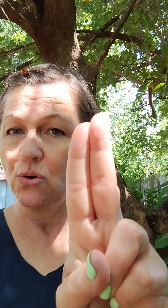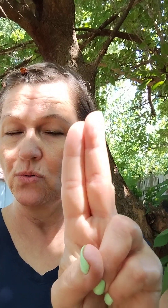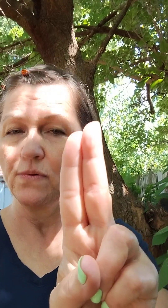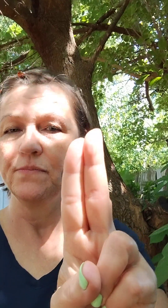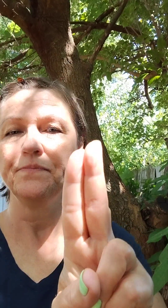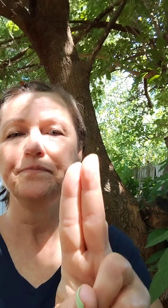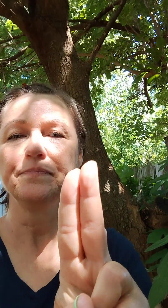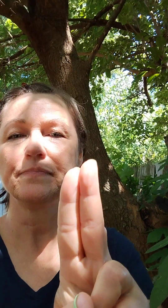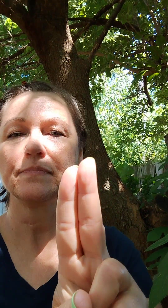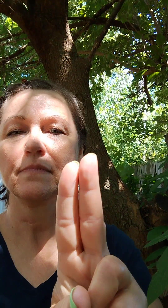U.